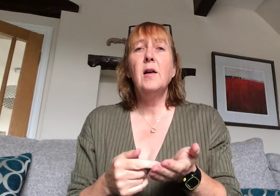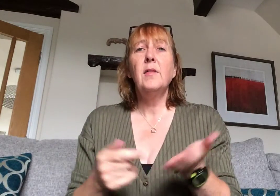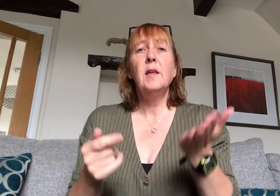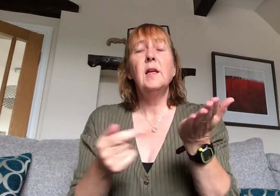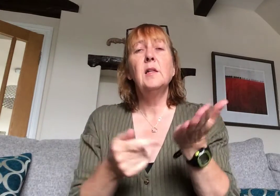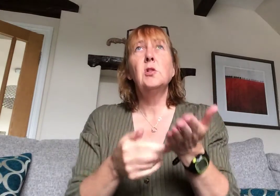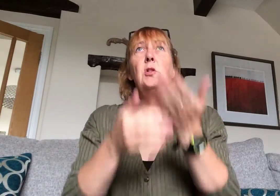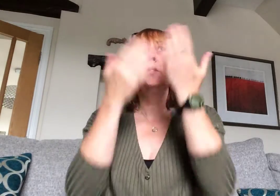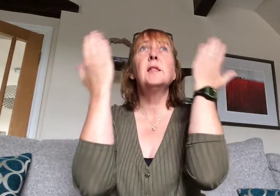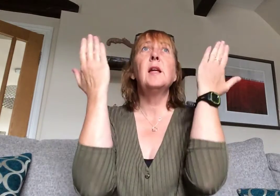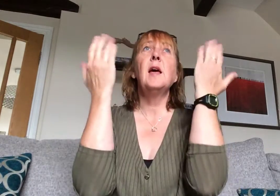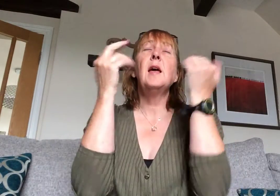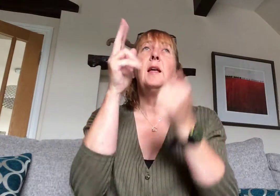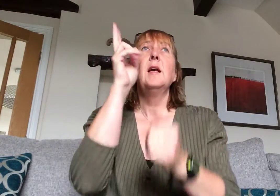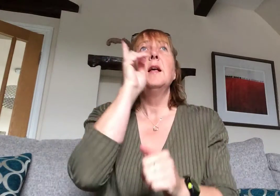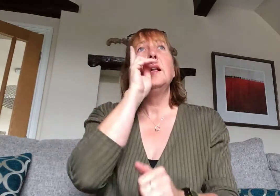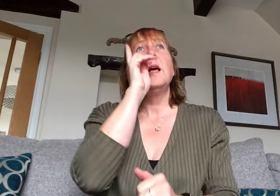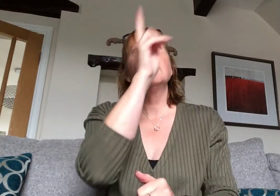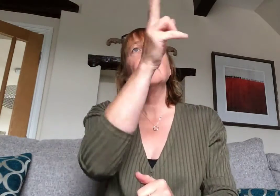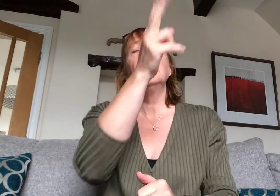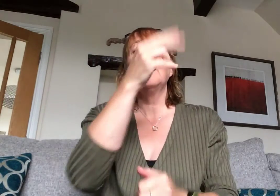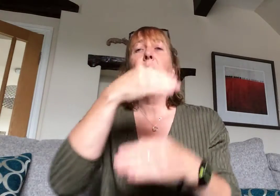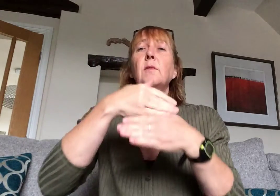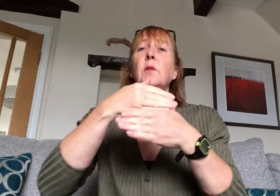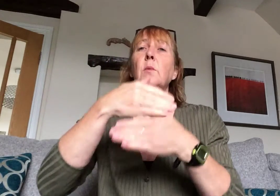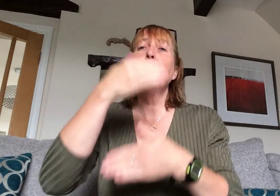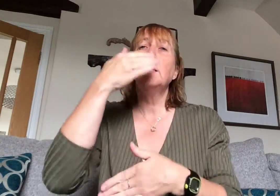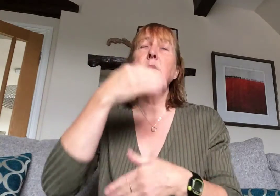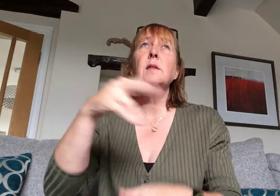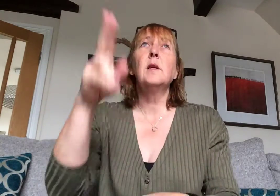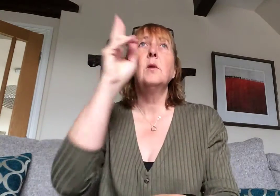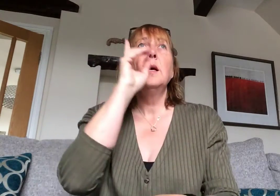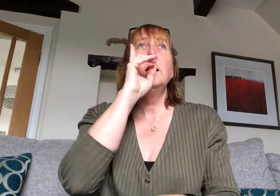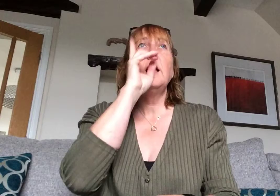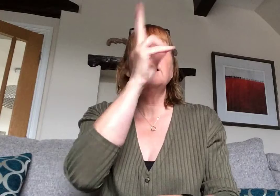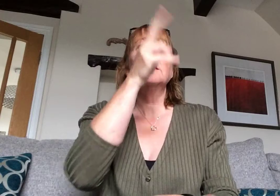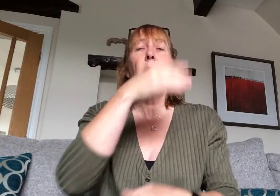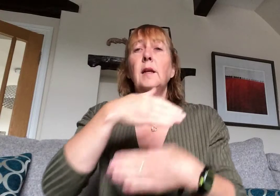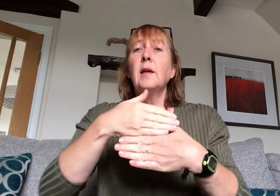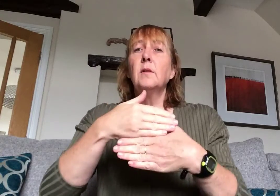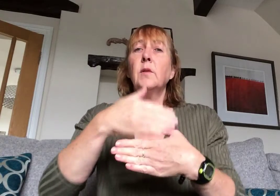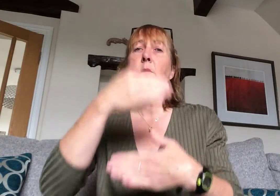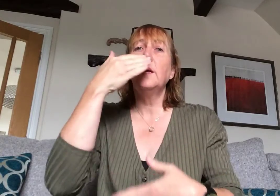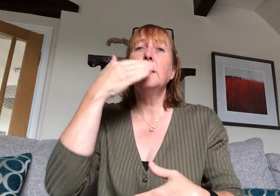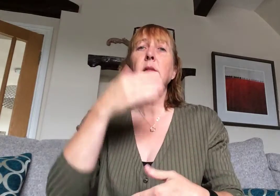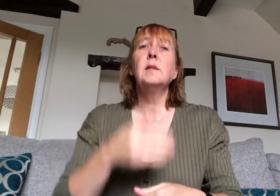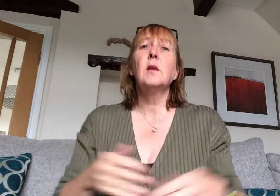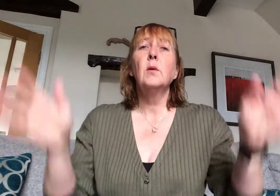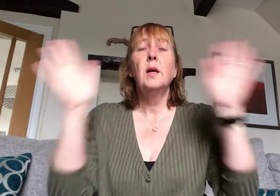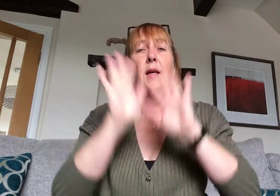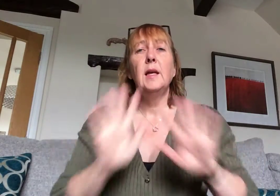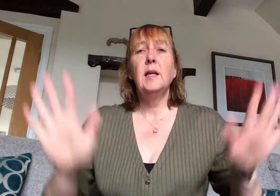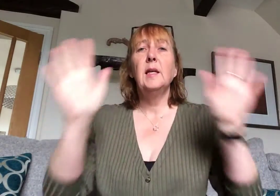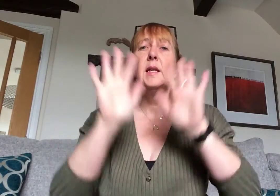on this Tuesday? Let's look out of the window, let's look out of the window.